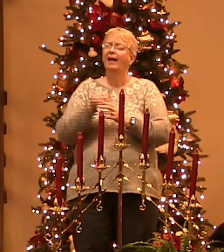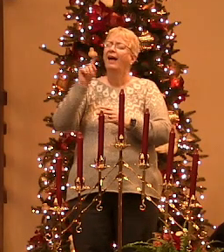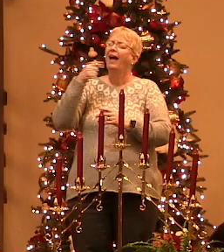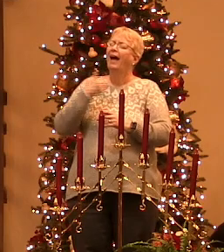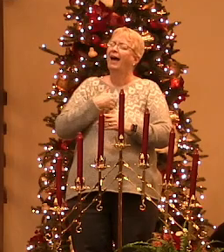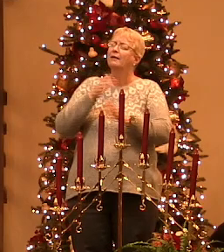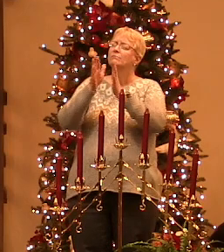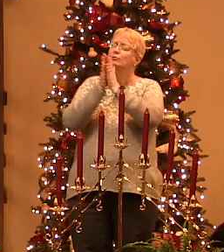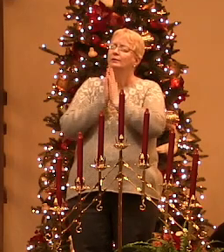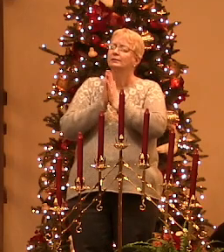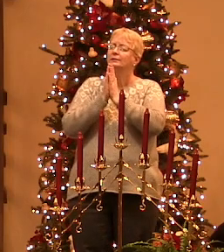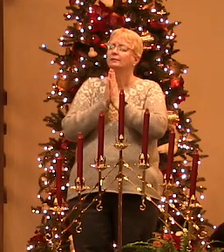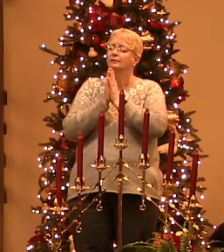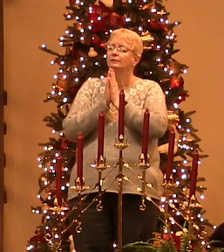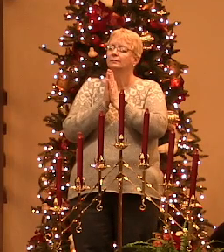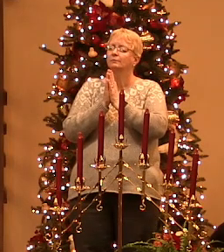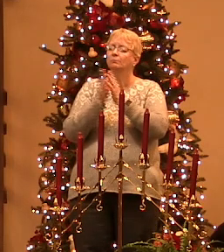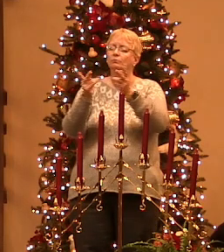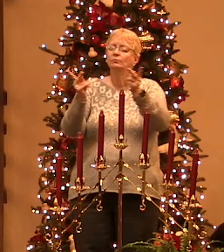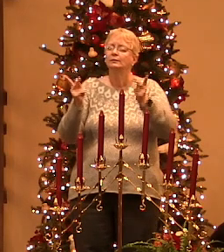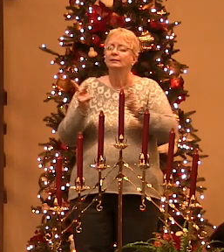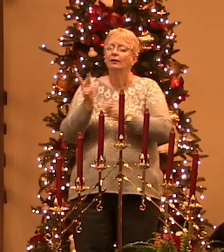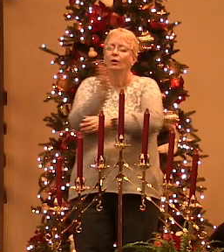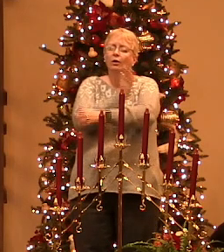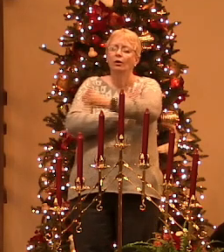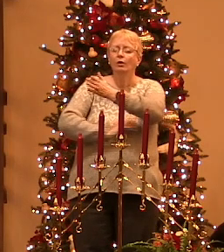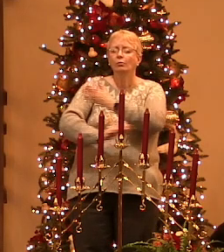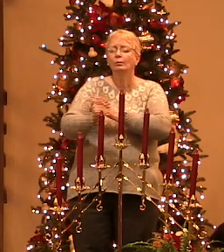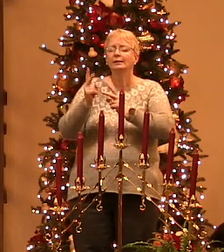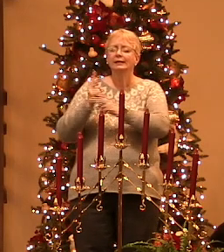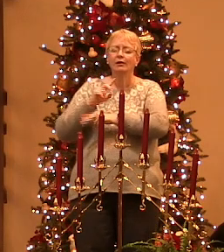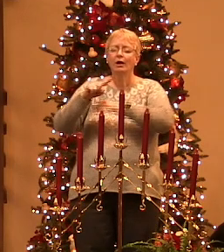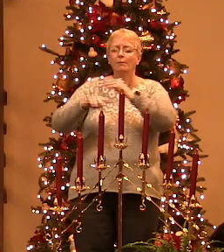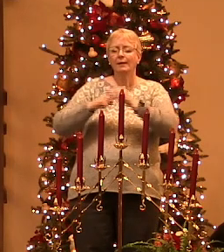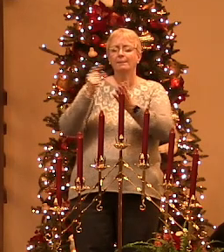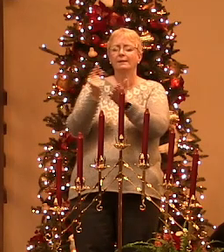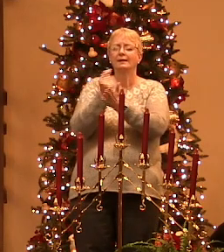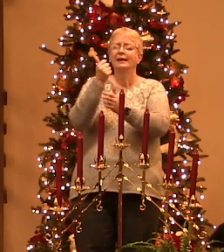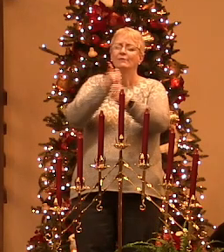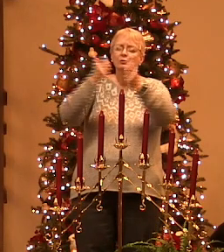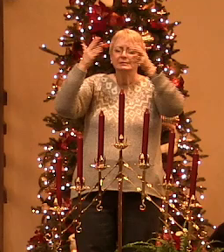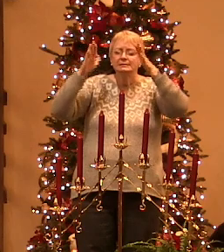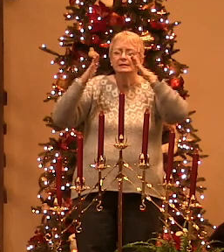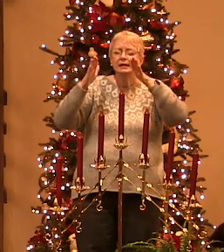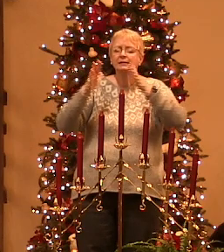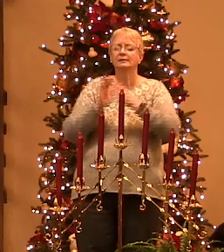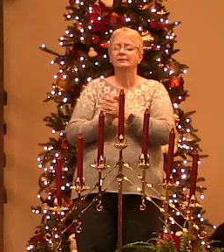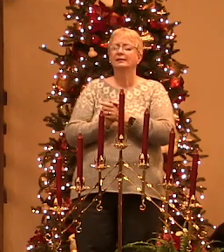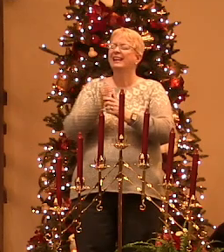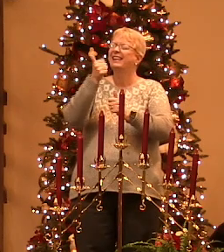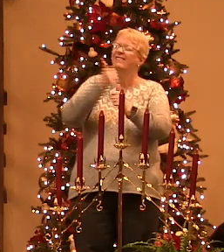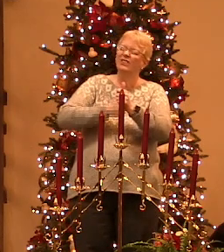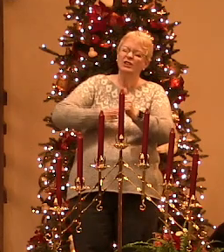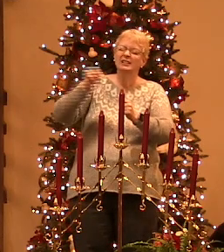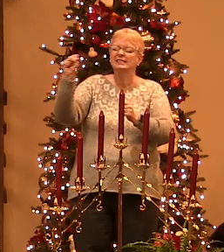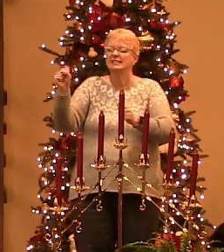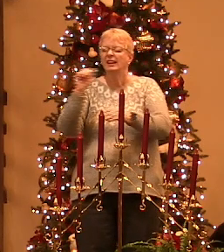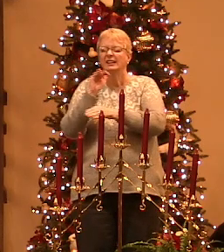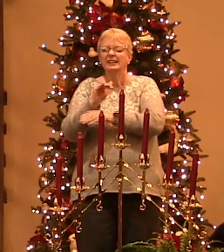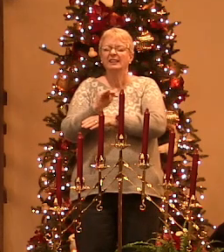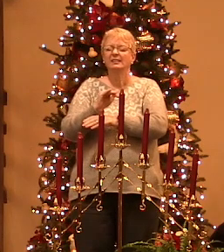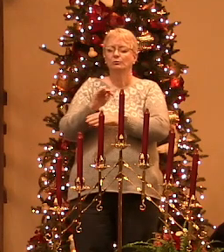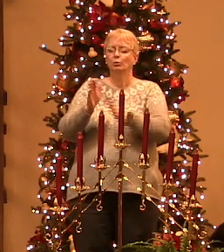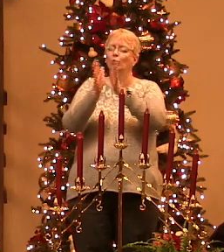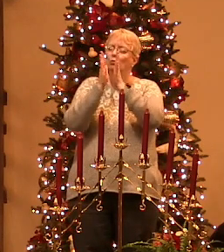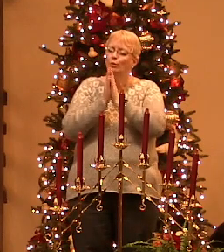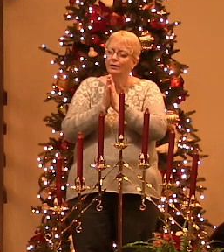that you lay it on all of our hearts that we care so much about the gospel that every single Sunday, every single Saturday night, we're